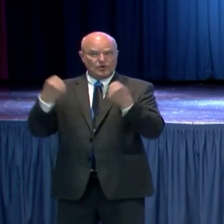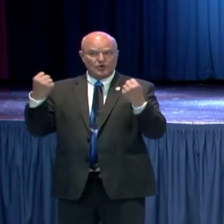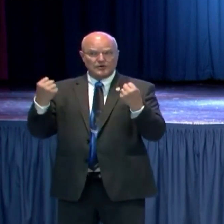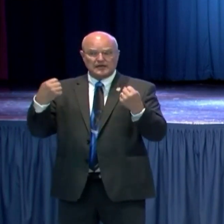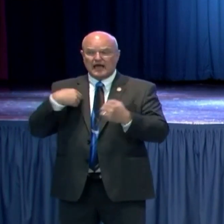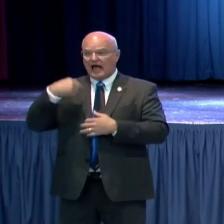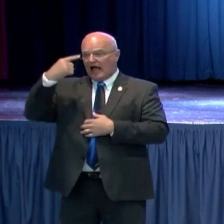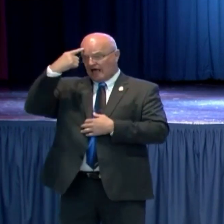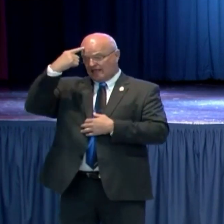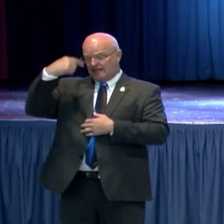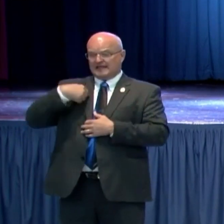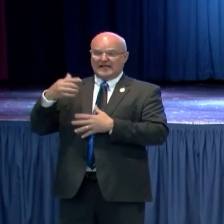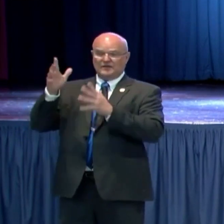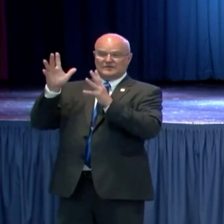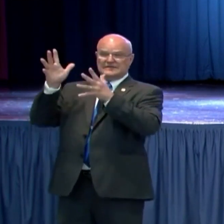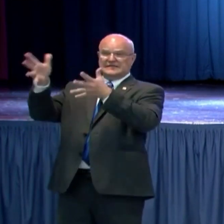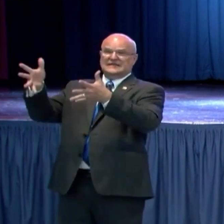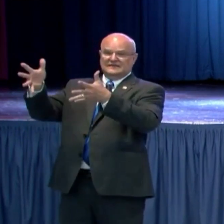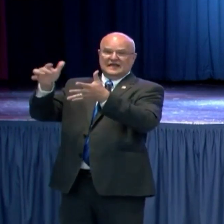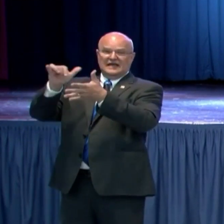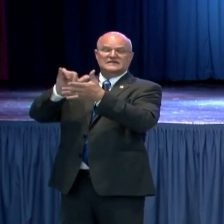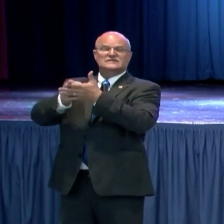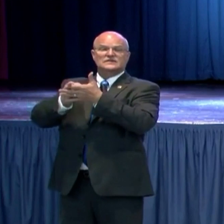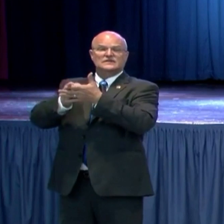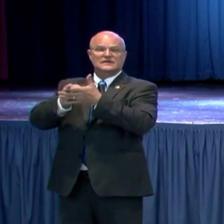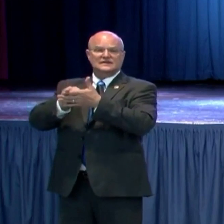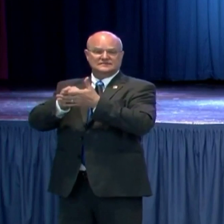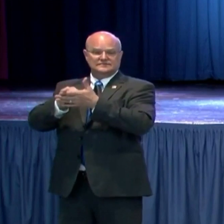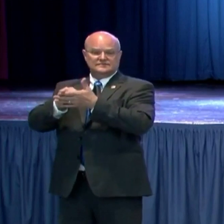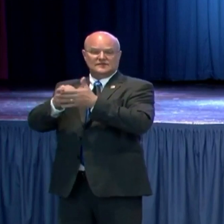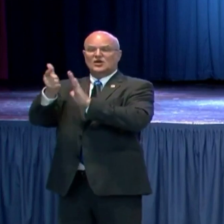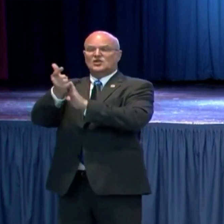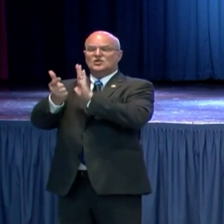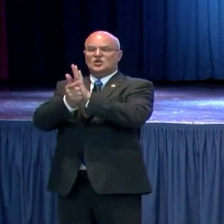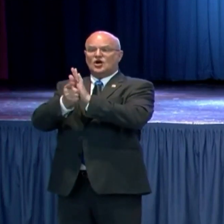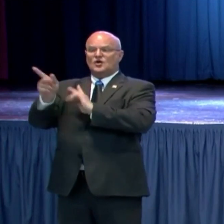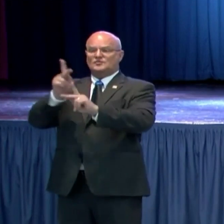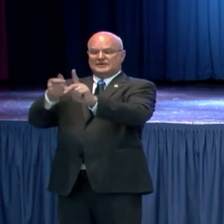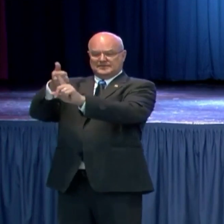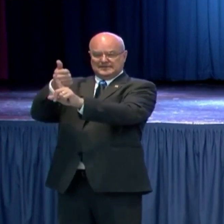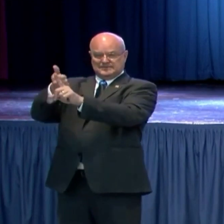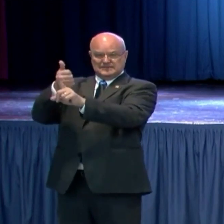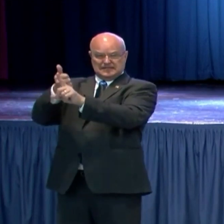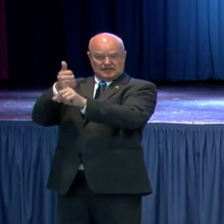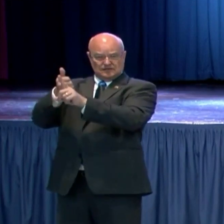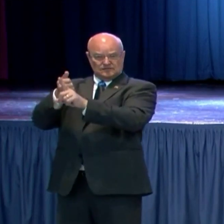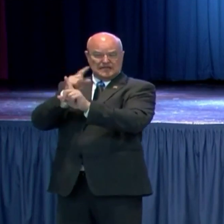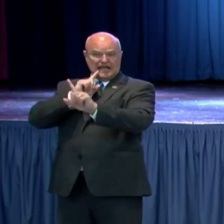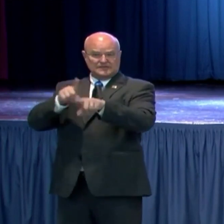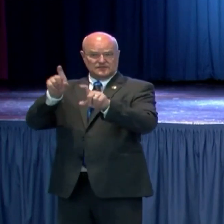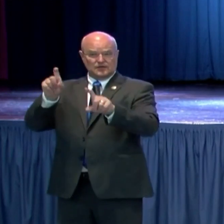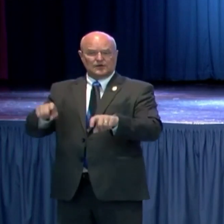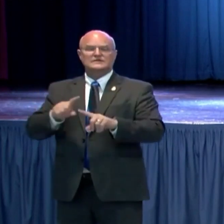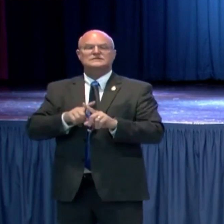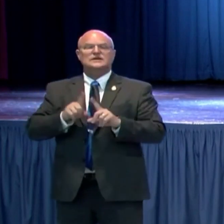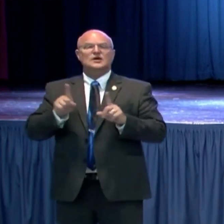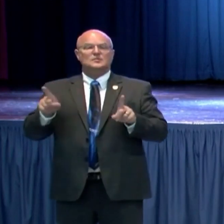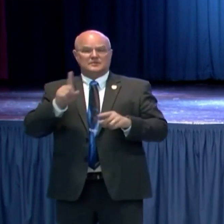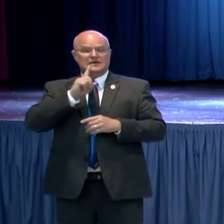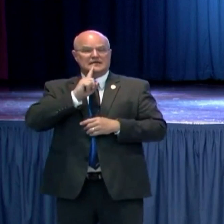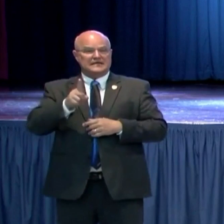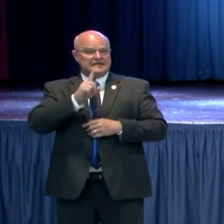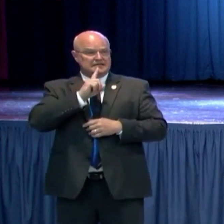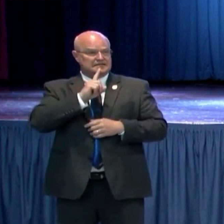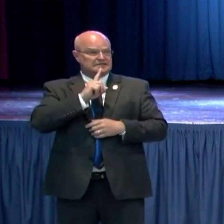violated, I think I would leave that to the law enforcement professionals to answer that question. But it